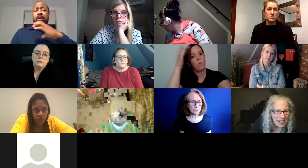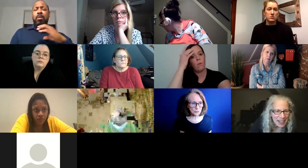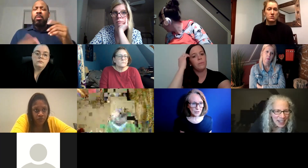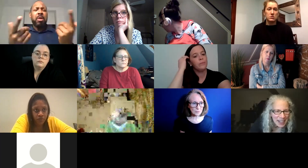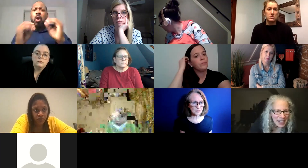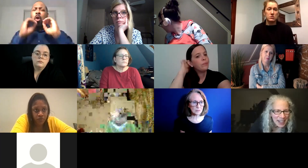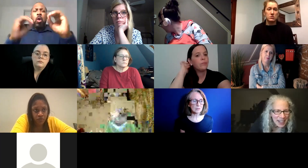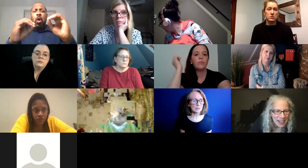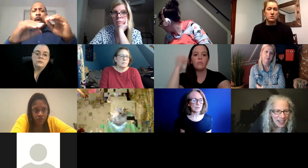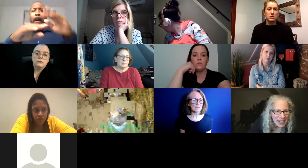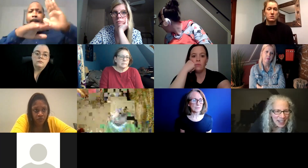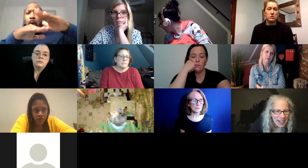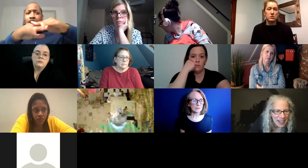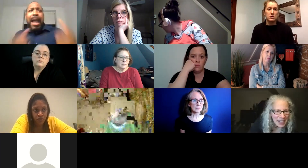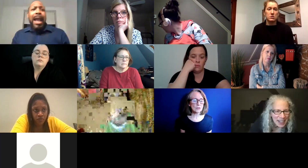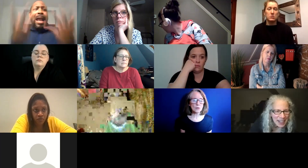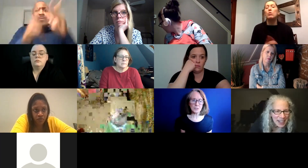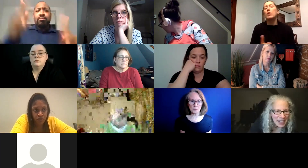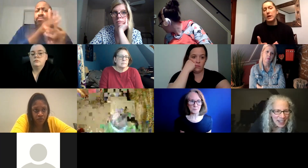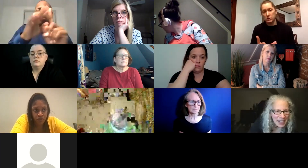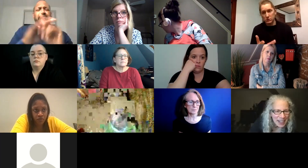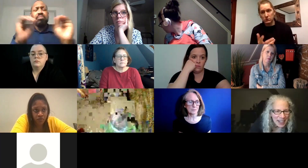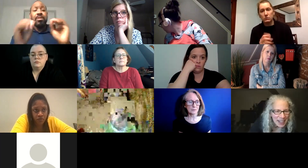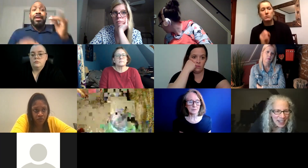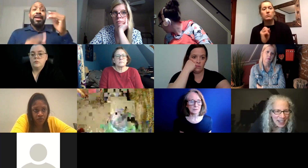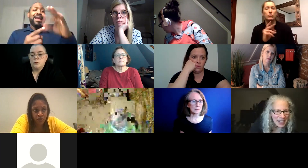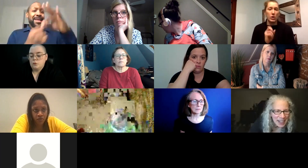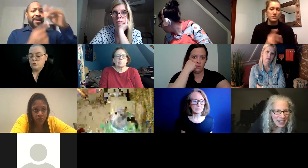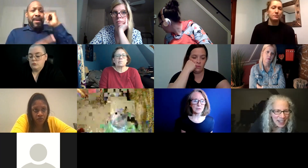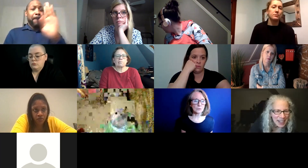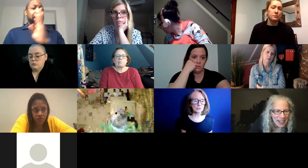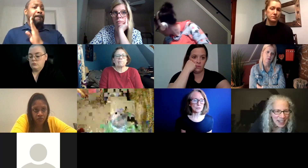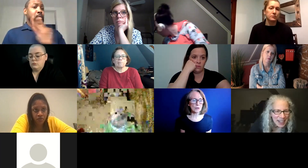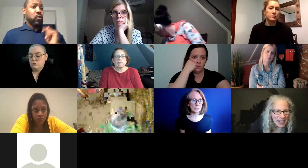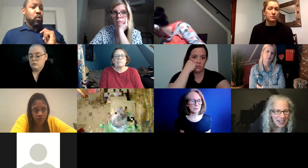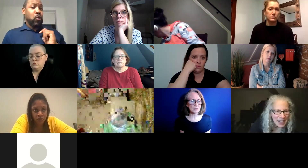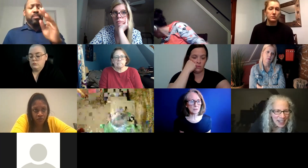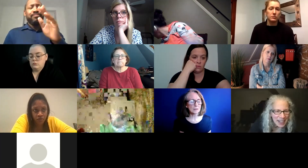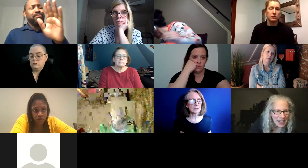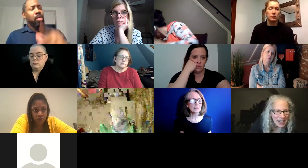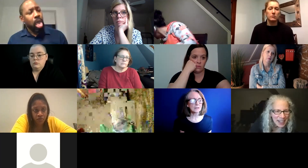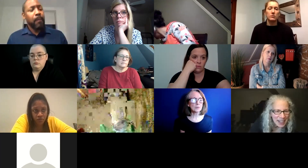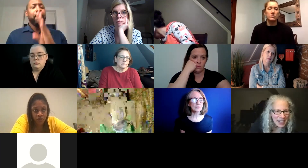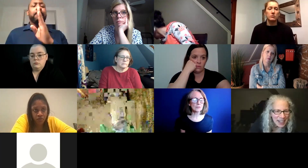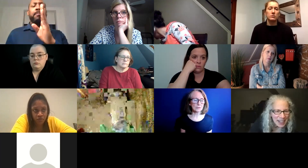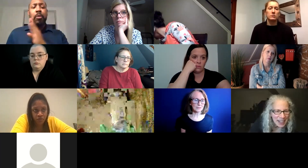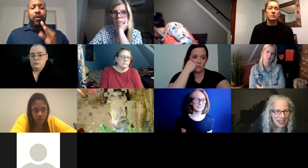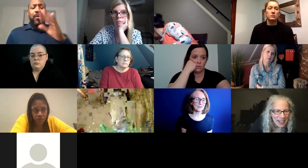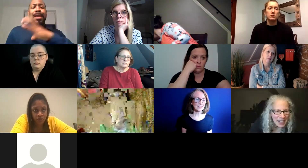are absent. There's no minimum in order to run a meeting. The Board